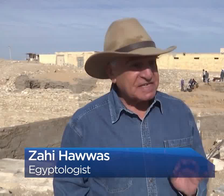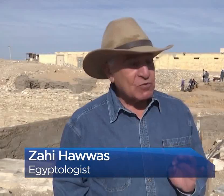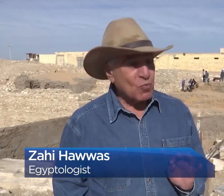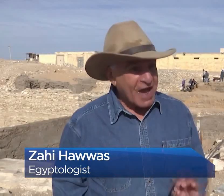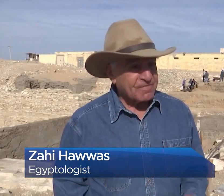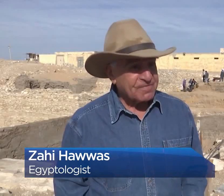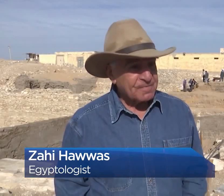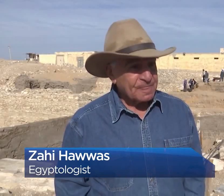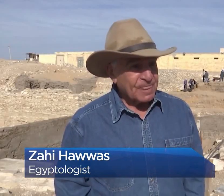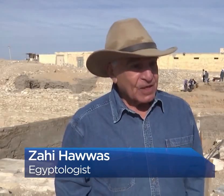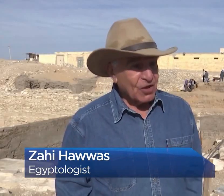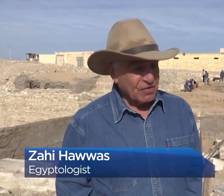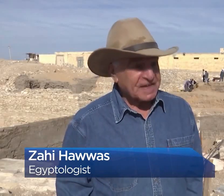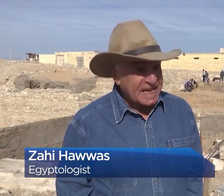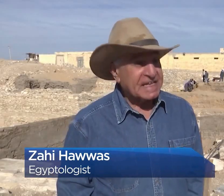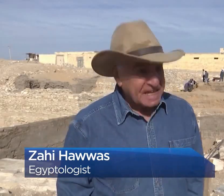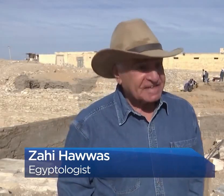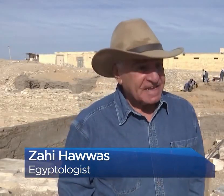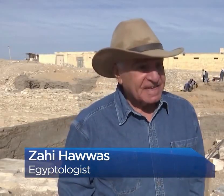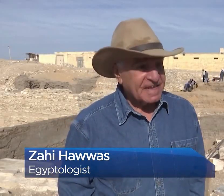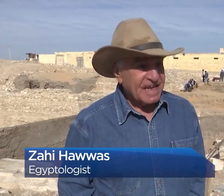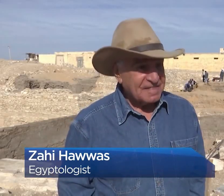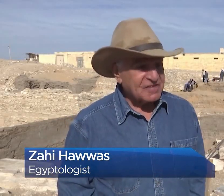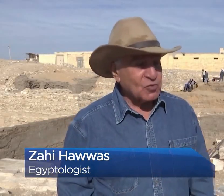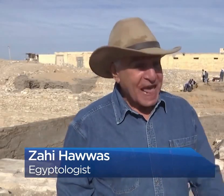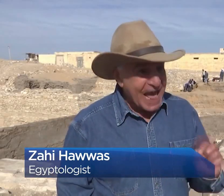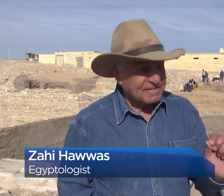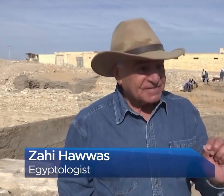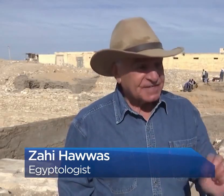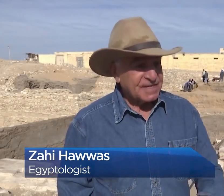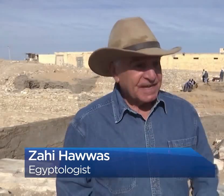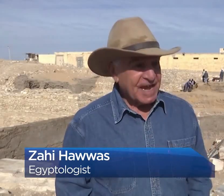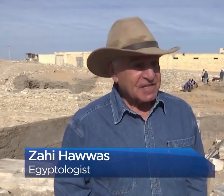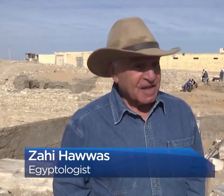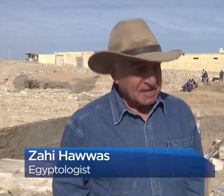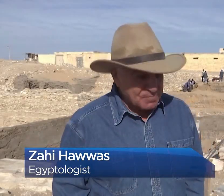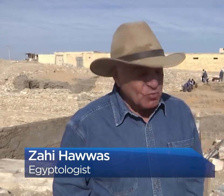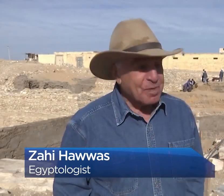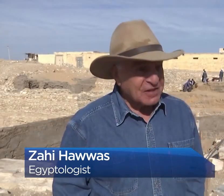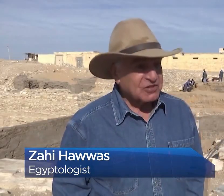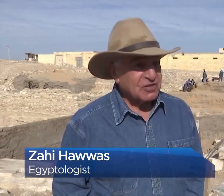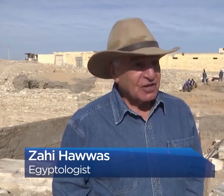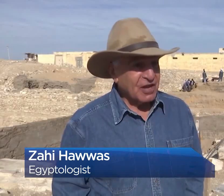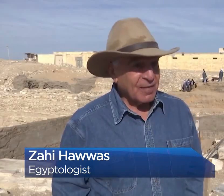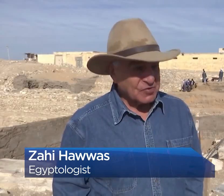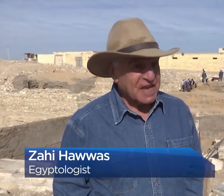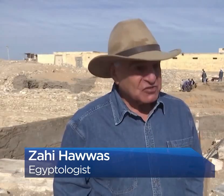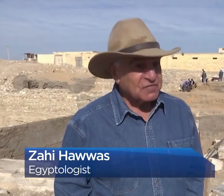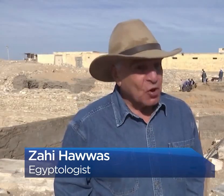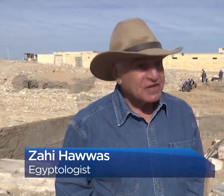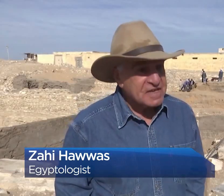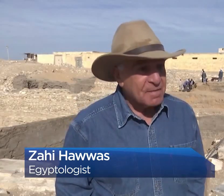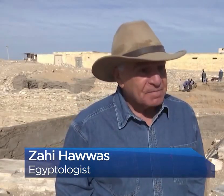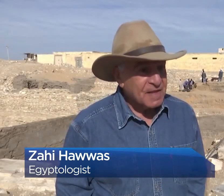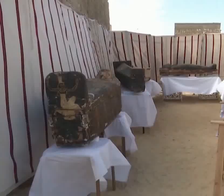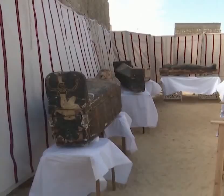the wife of the King Teti. And this will add a small part about the history of the Old Kingdom. The